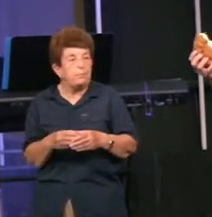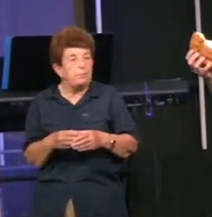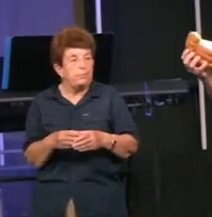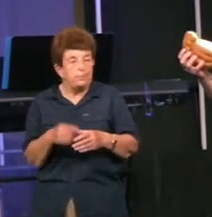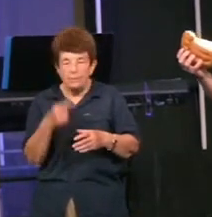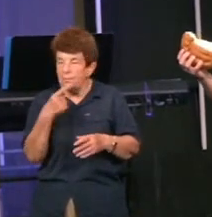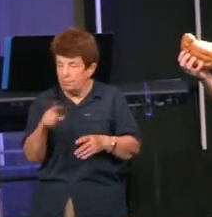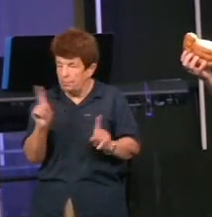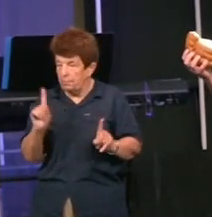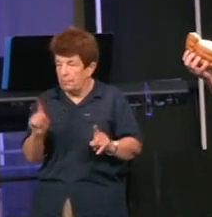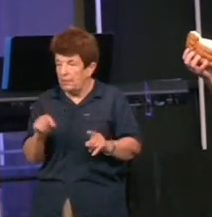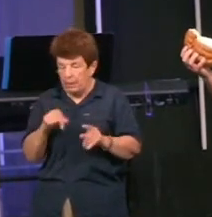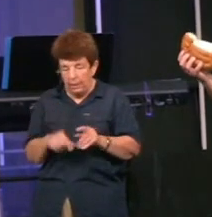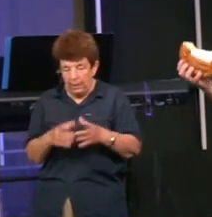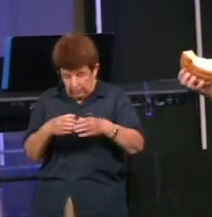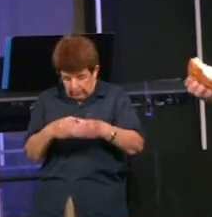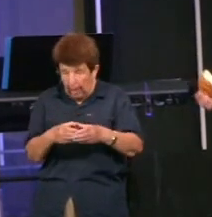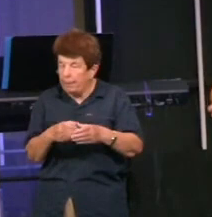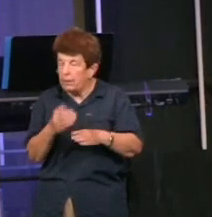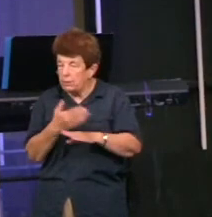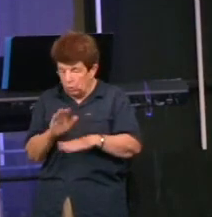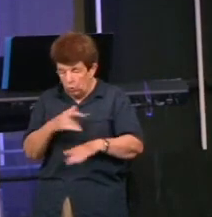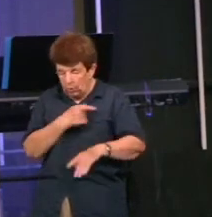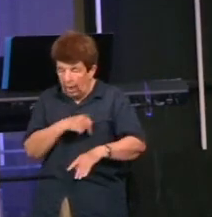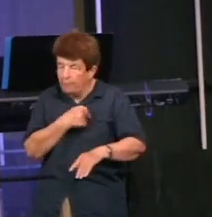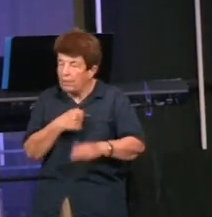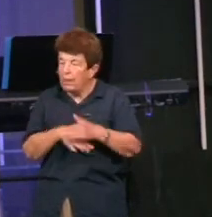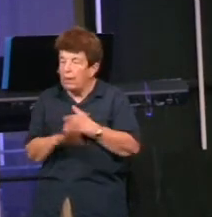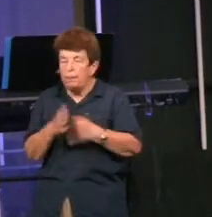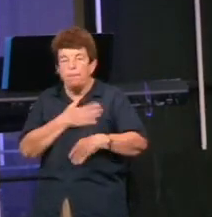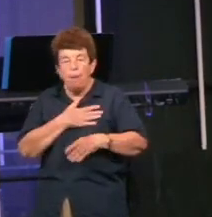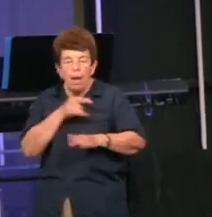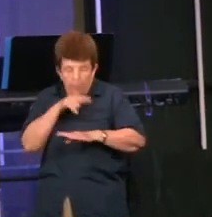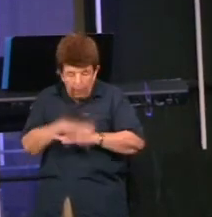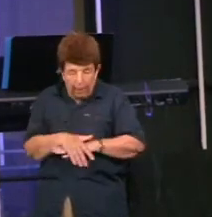And he said, "This cup is the new covenant in my blood.